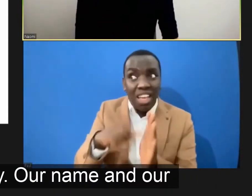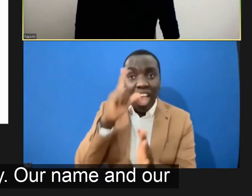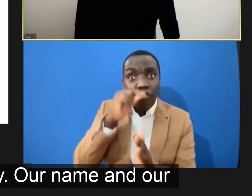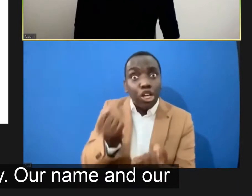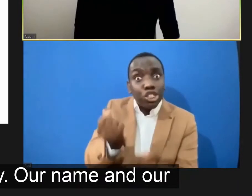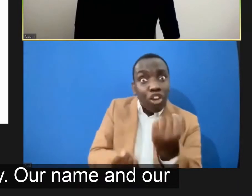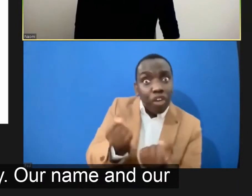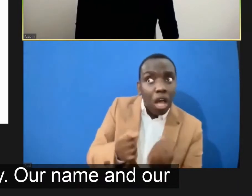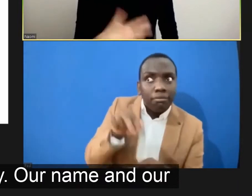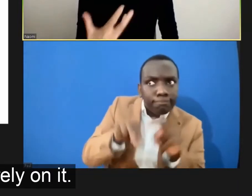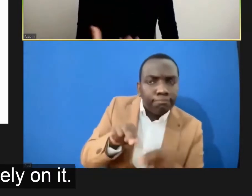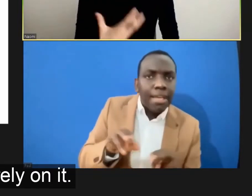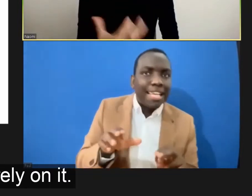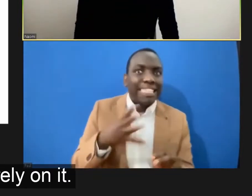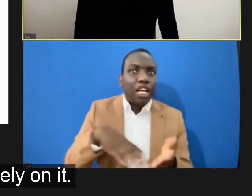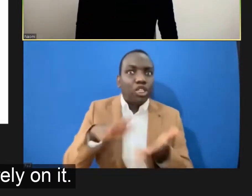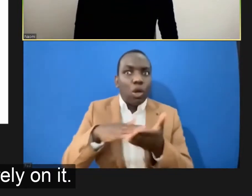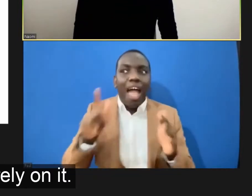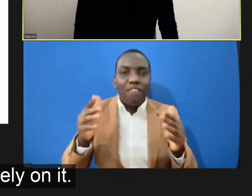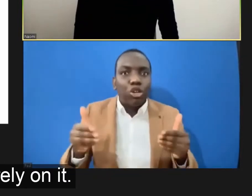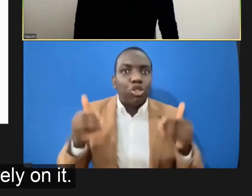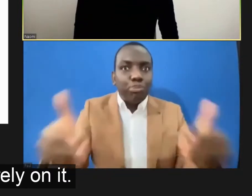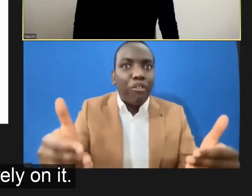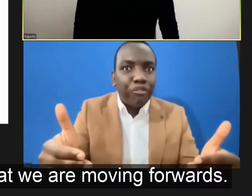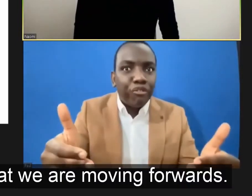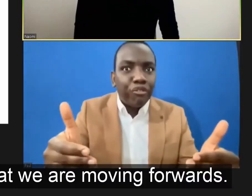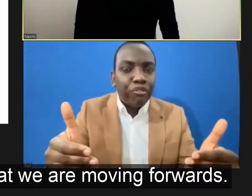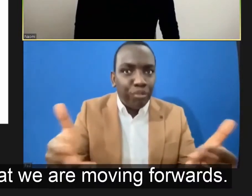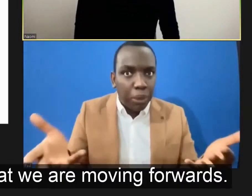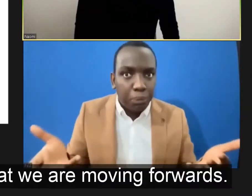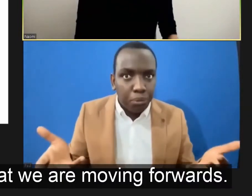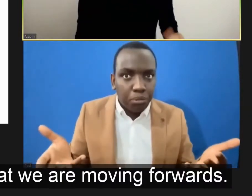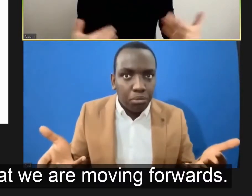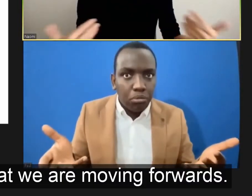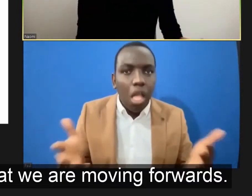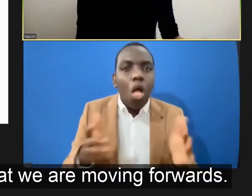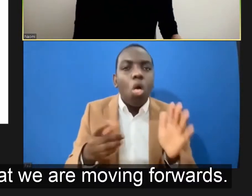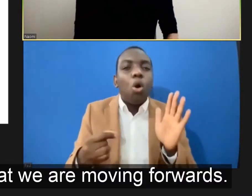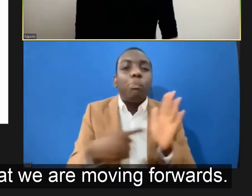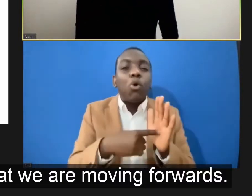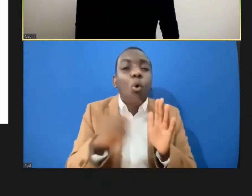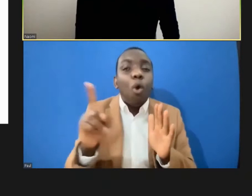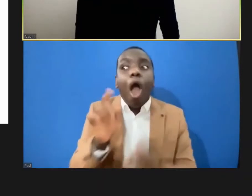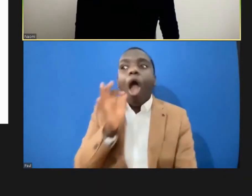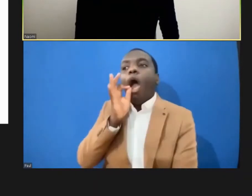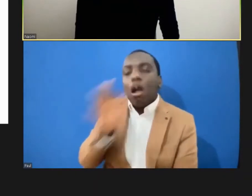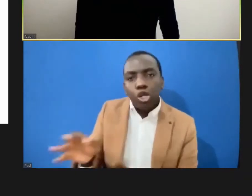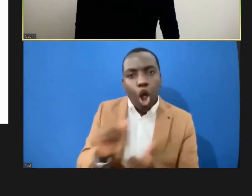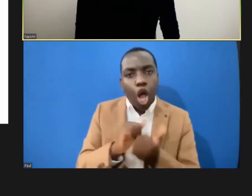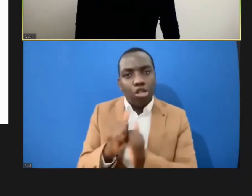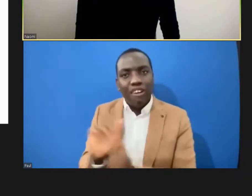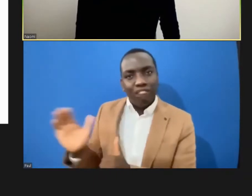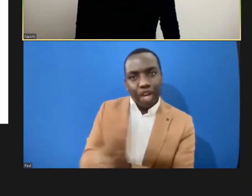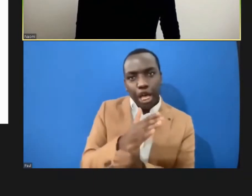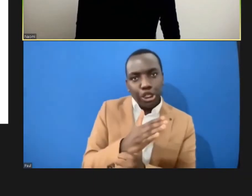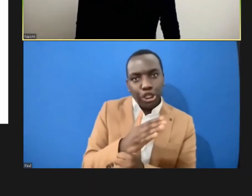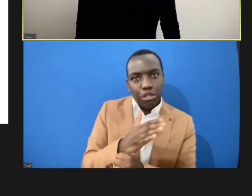equality. Our name and our reputation rely on it, and we need to make sure that we are moving forwards.